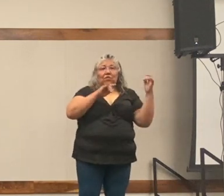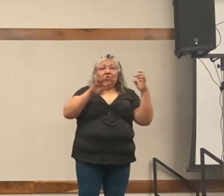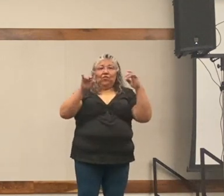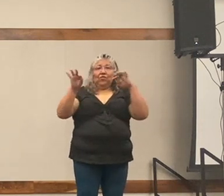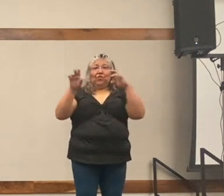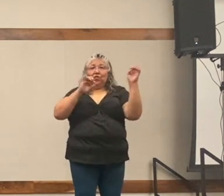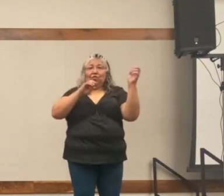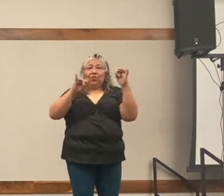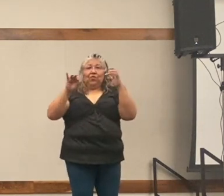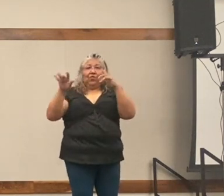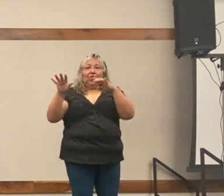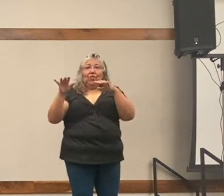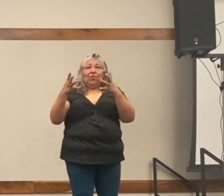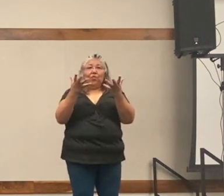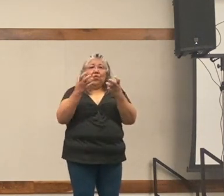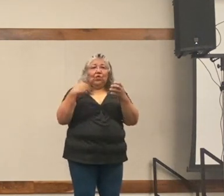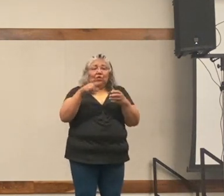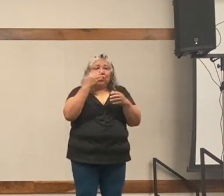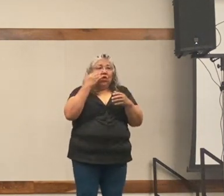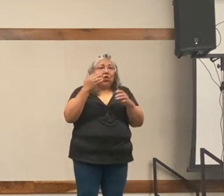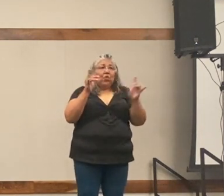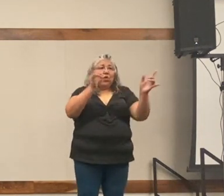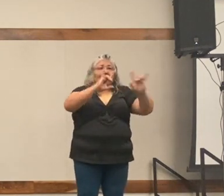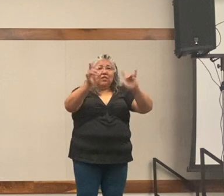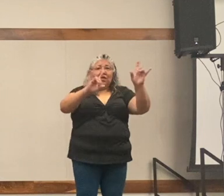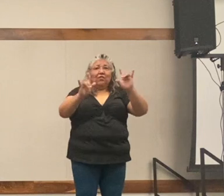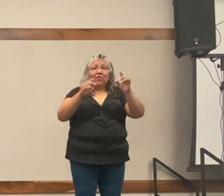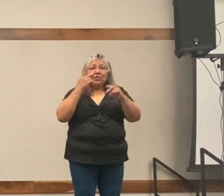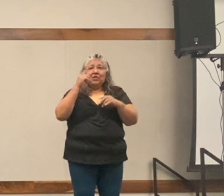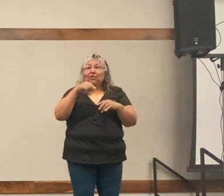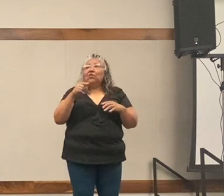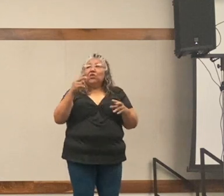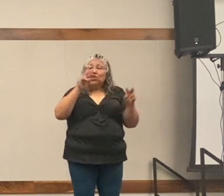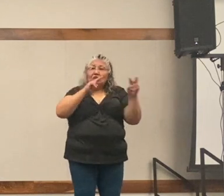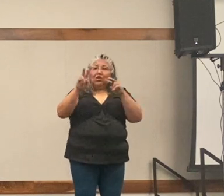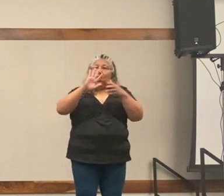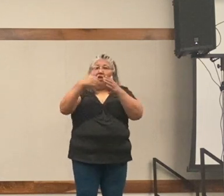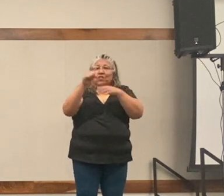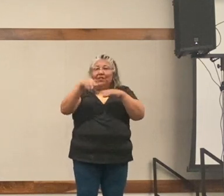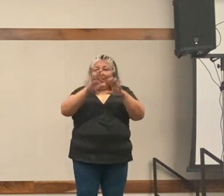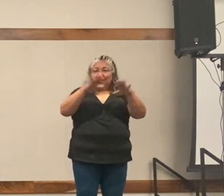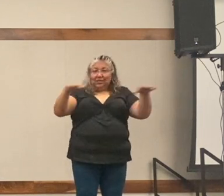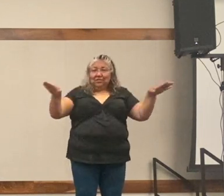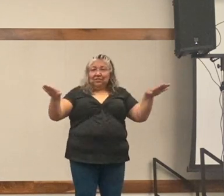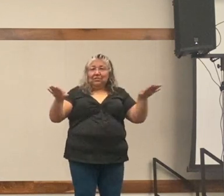we want you to know that we love you, we see you. Look at all these kids walking out there.